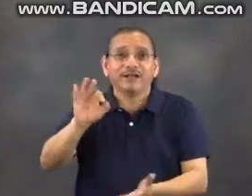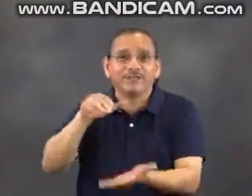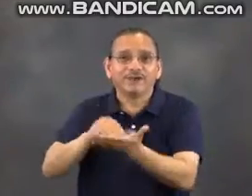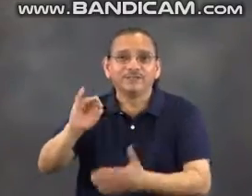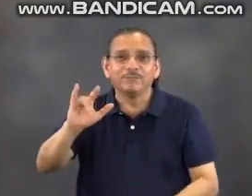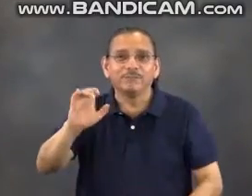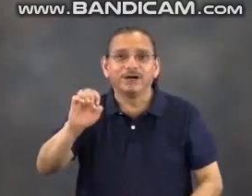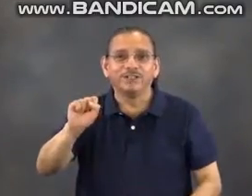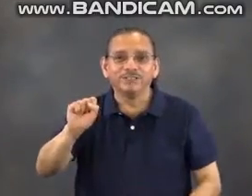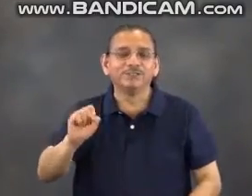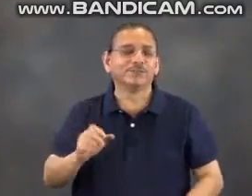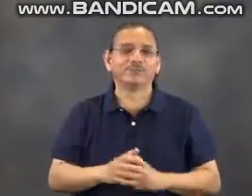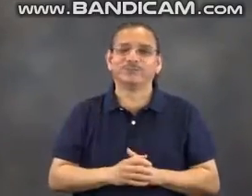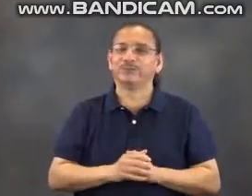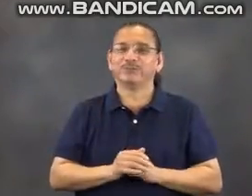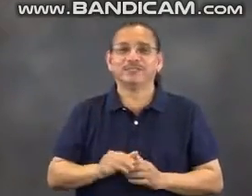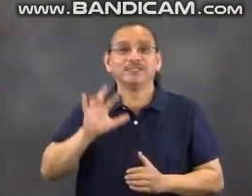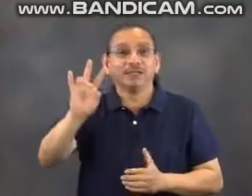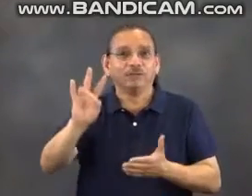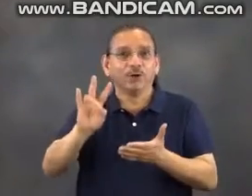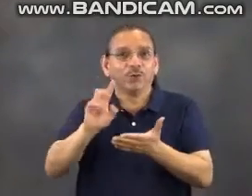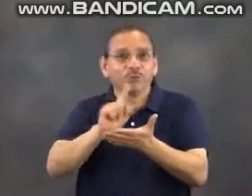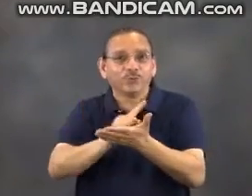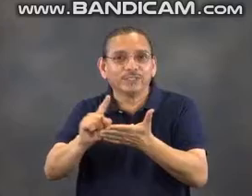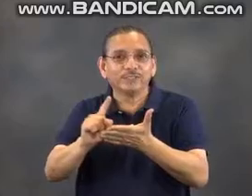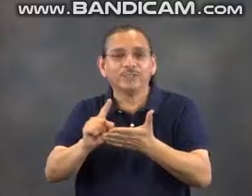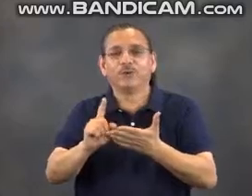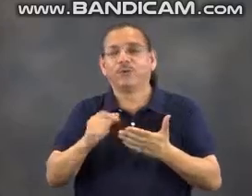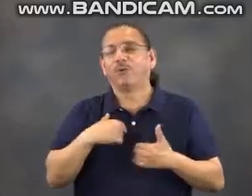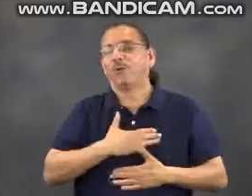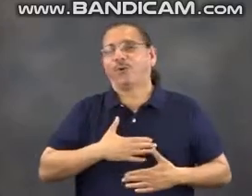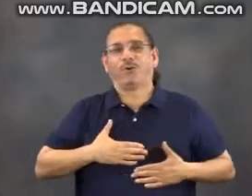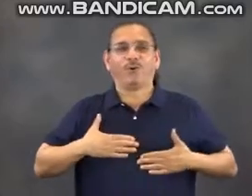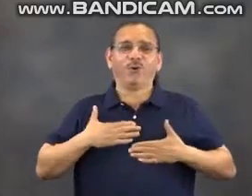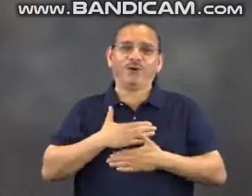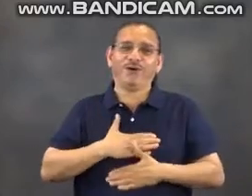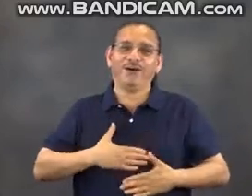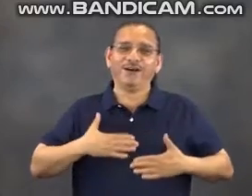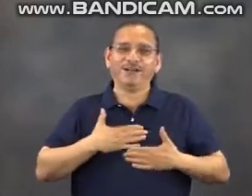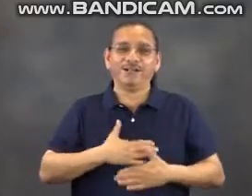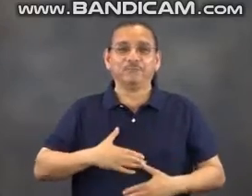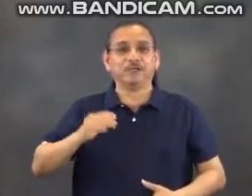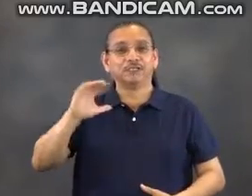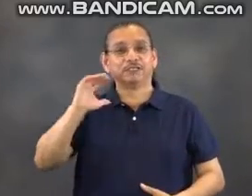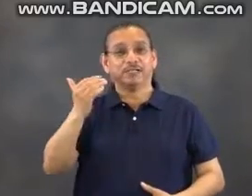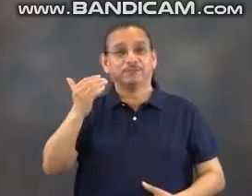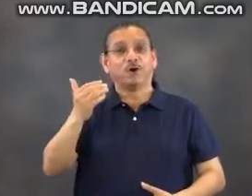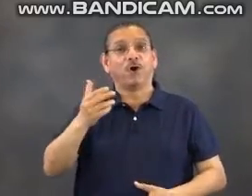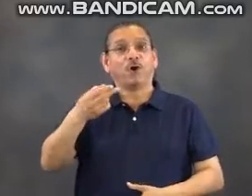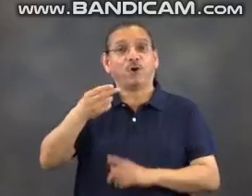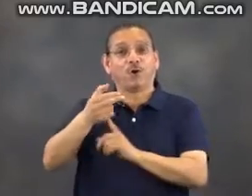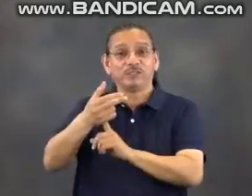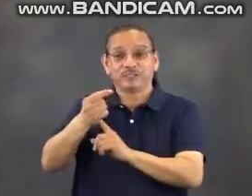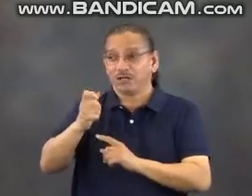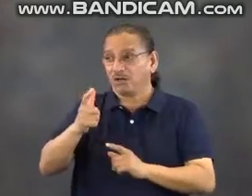went home. That was 95,000 miles. It took seven weeks and I enjoyed every minute of it.